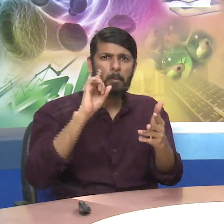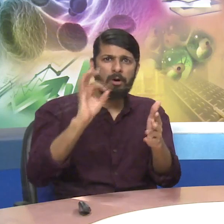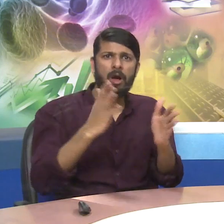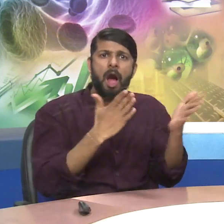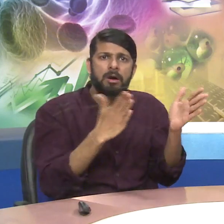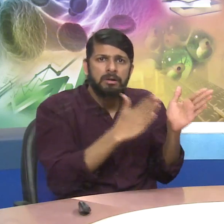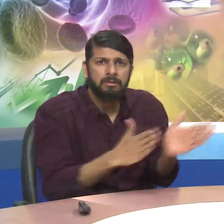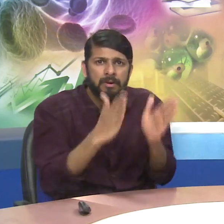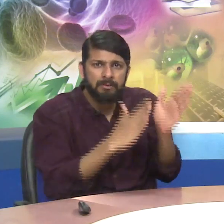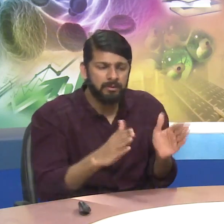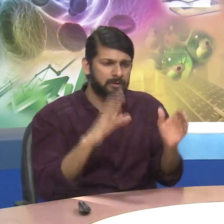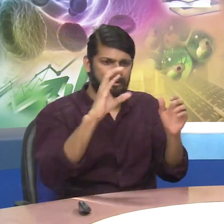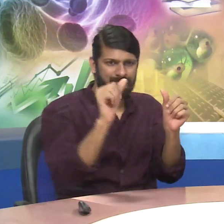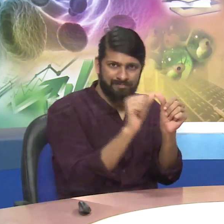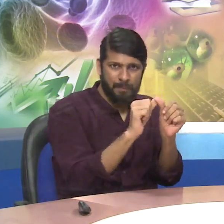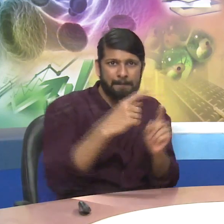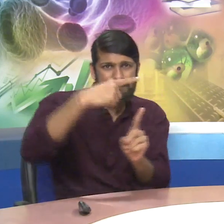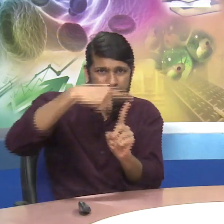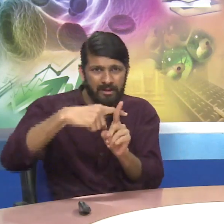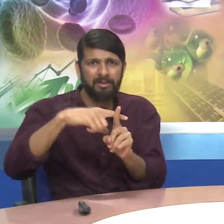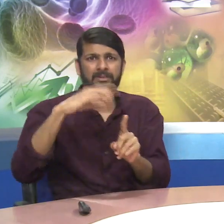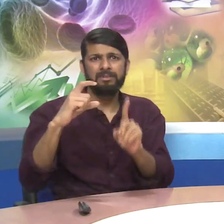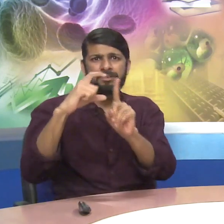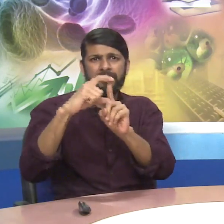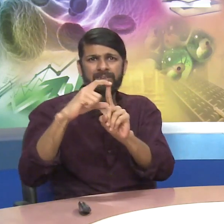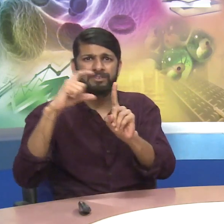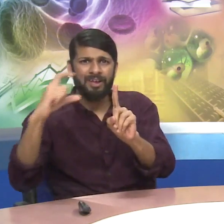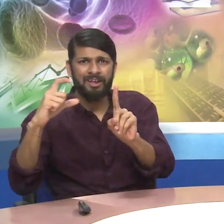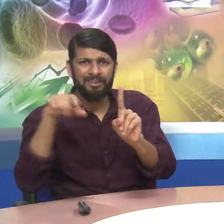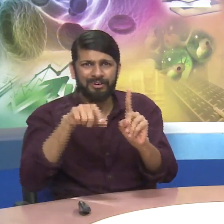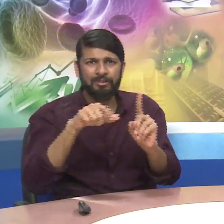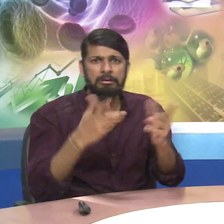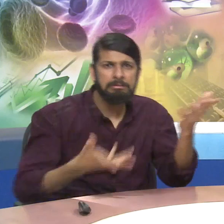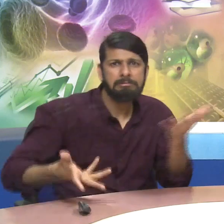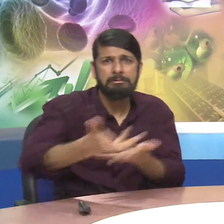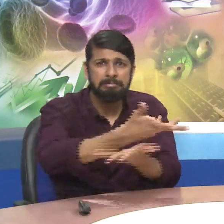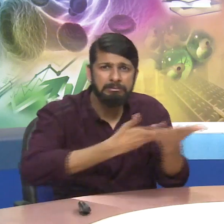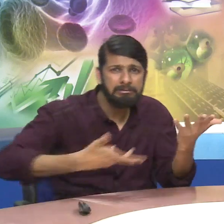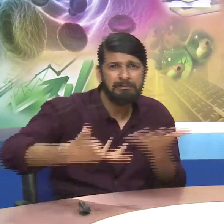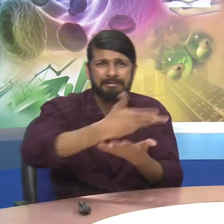the importance of country, as we had discussed about the Constituent Assembly.